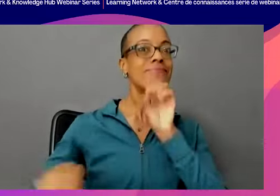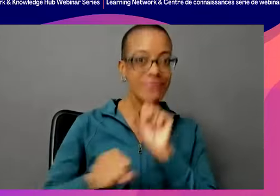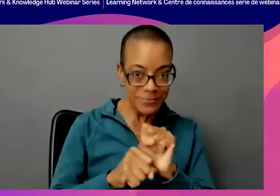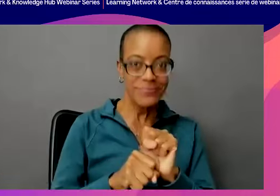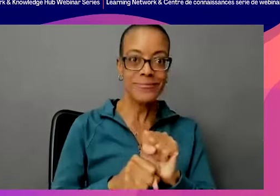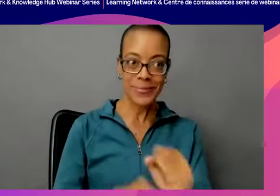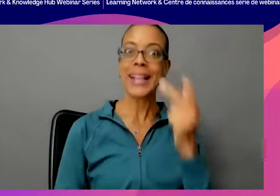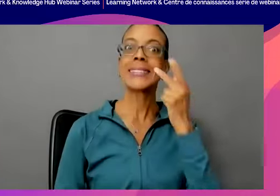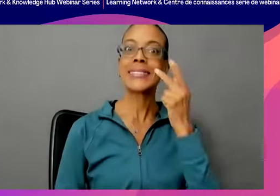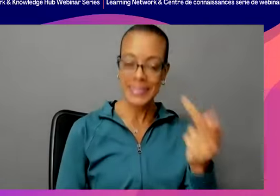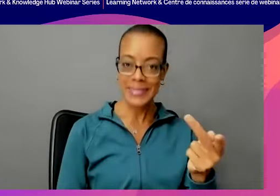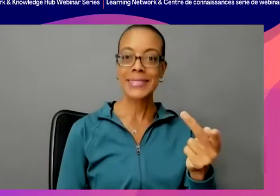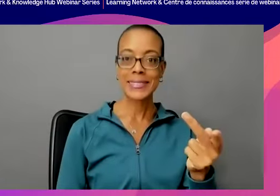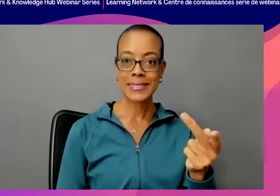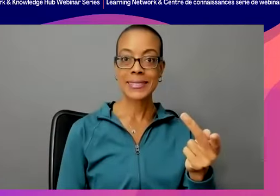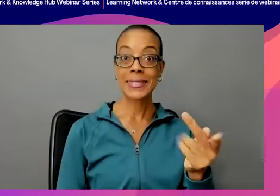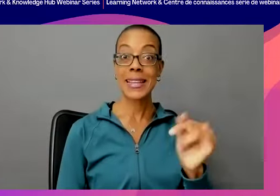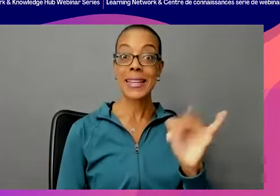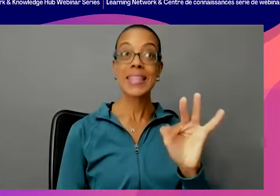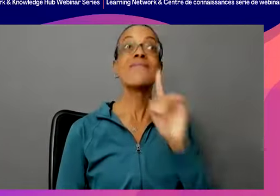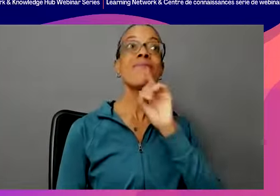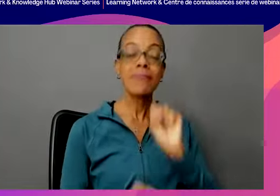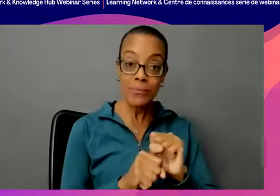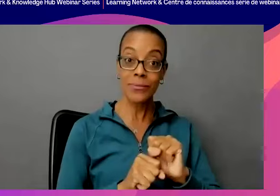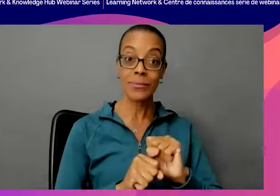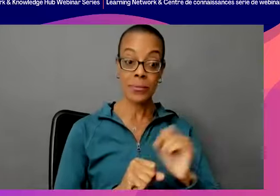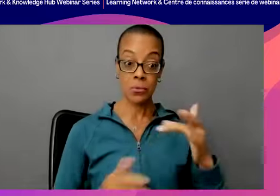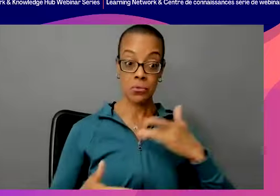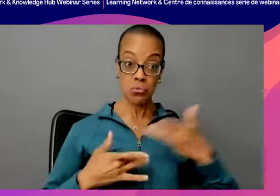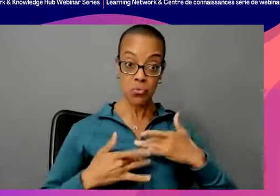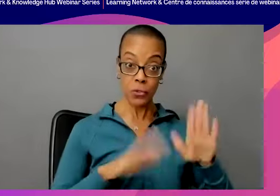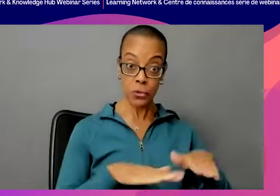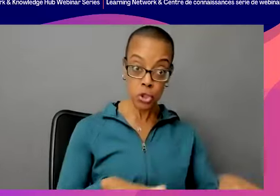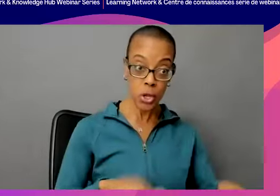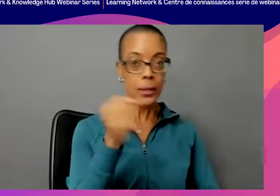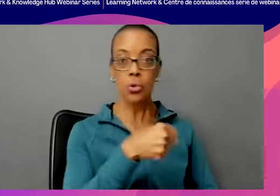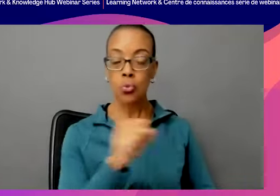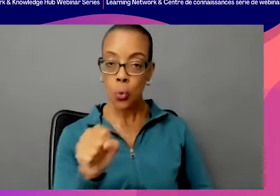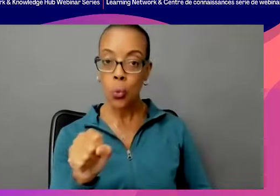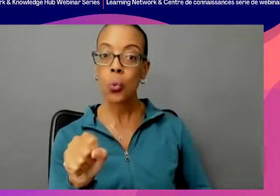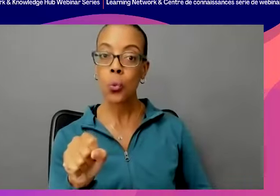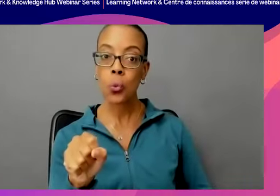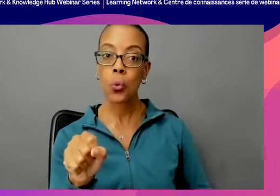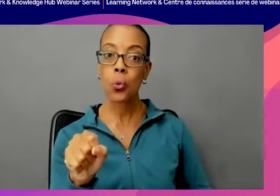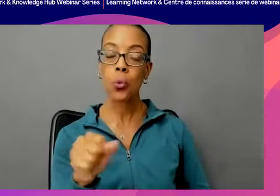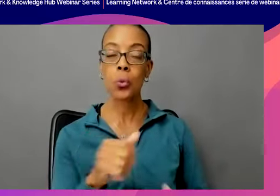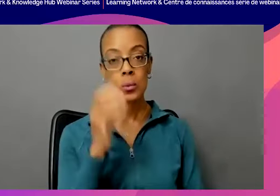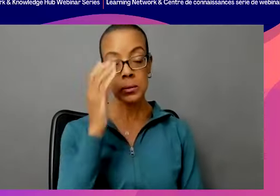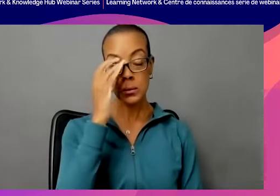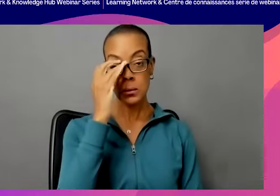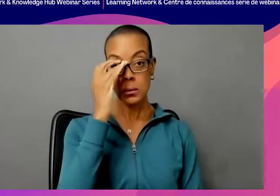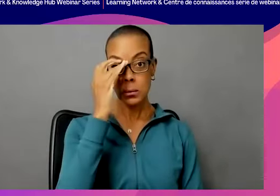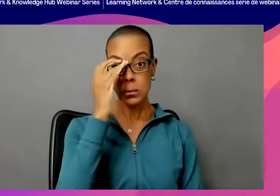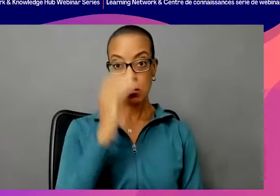it was a real child protection concern or not, and support her if it is. I will